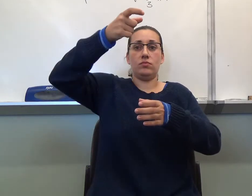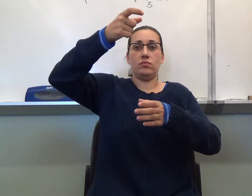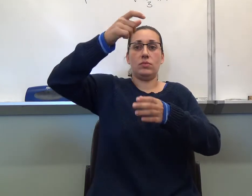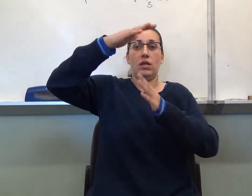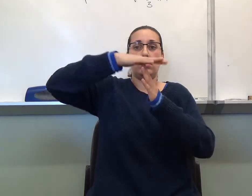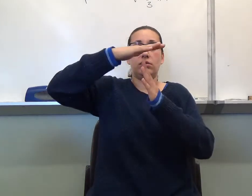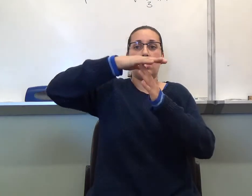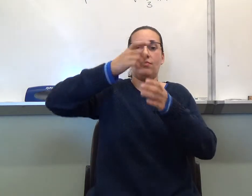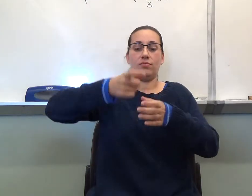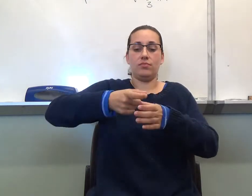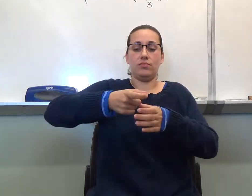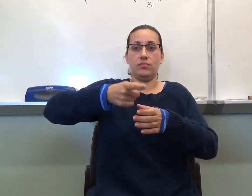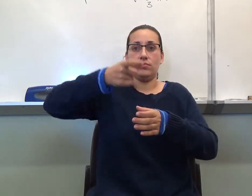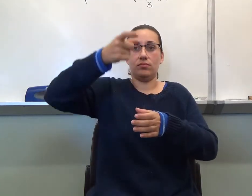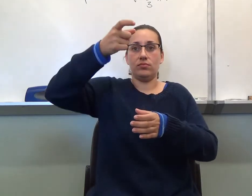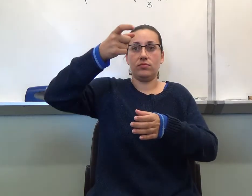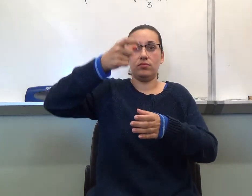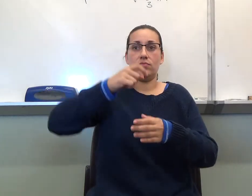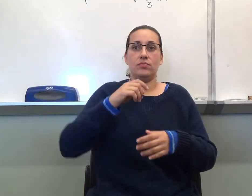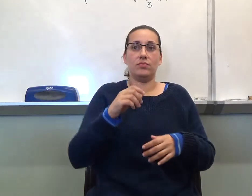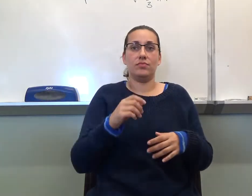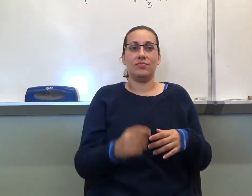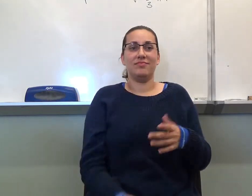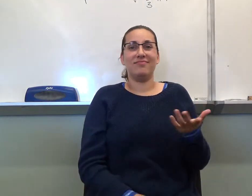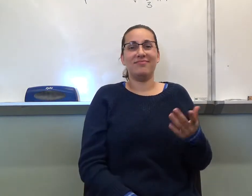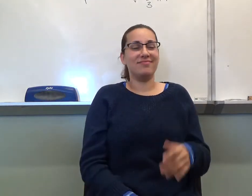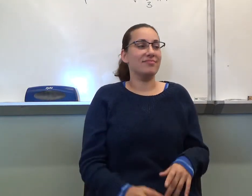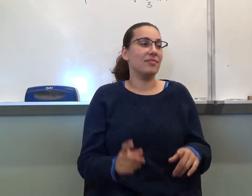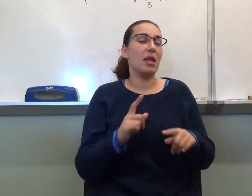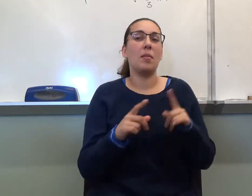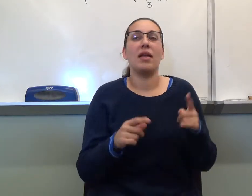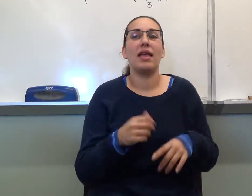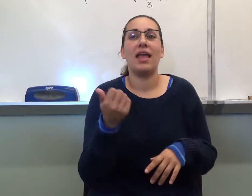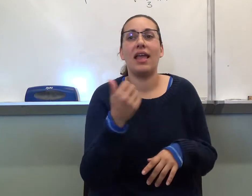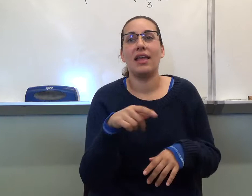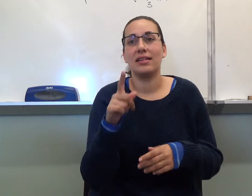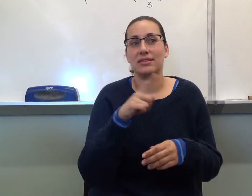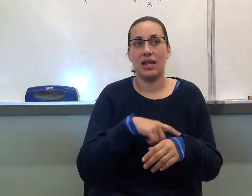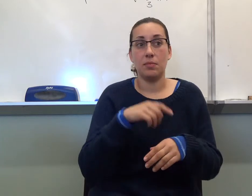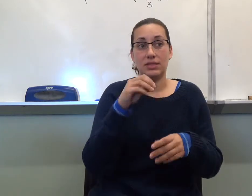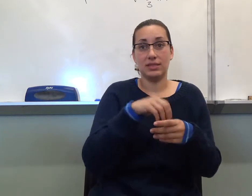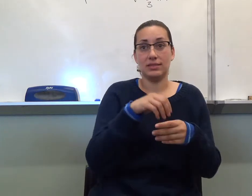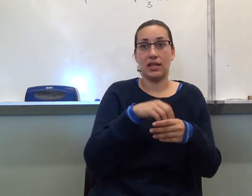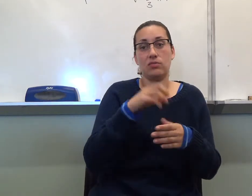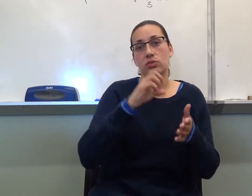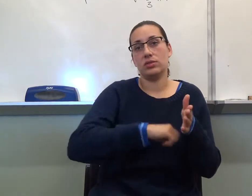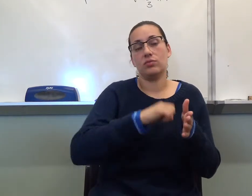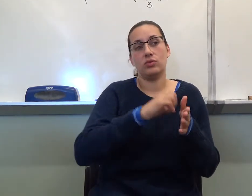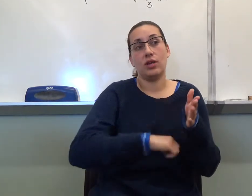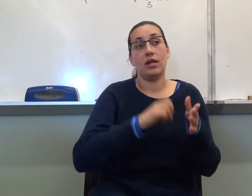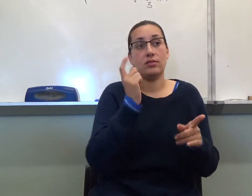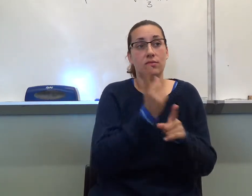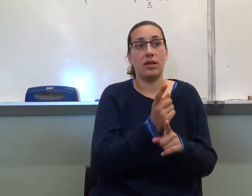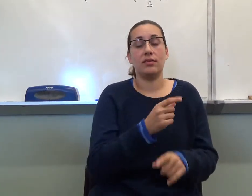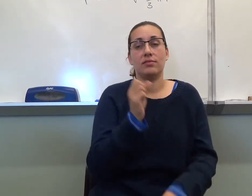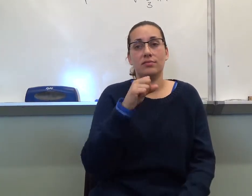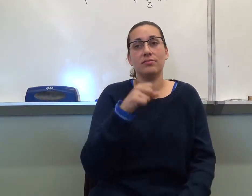cube and plus the cylinder, then you would add. but anytime it's inside, it's taken away. Yeah, you do a takeaway. Yeah, exactly.